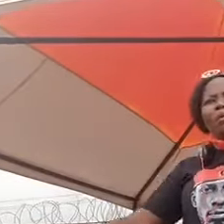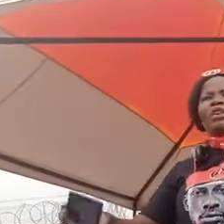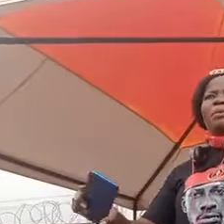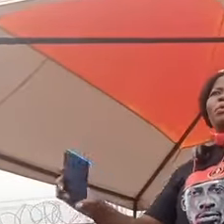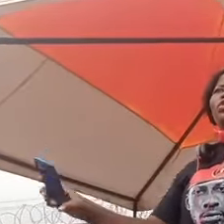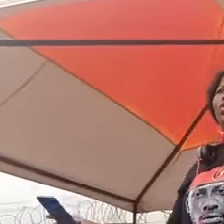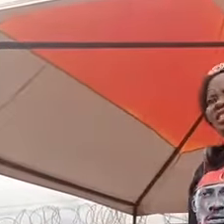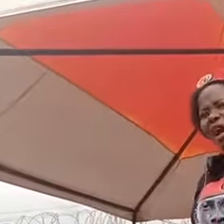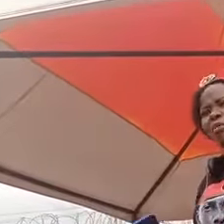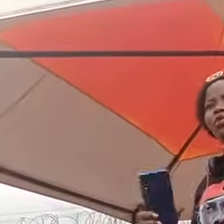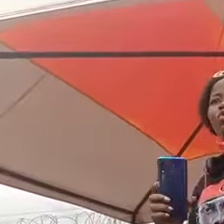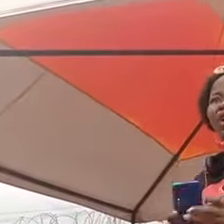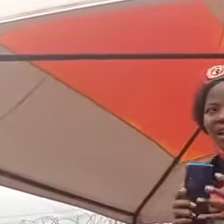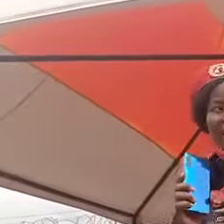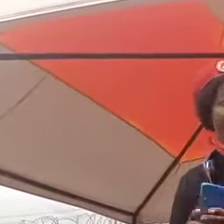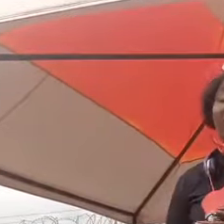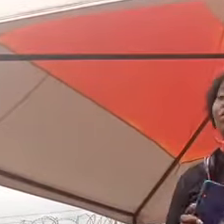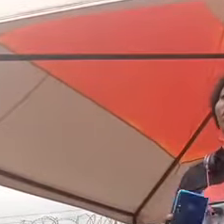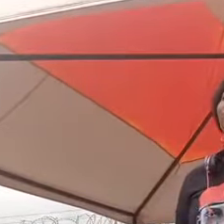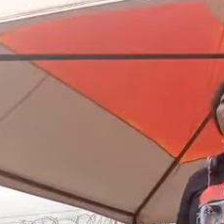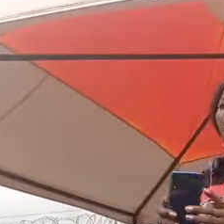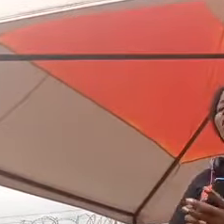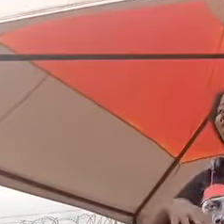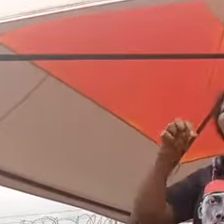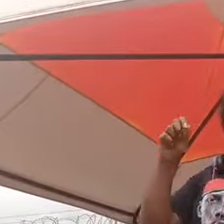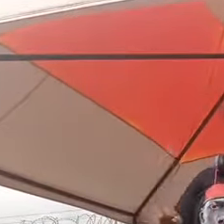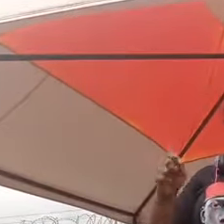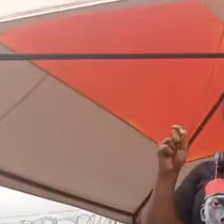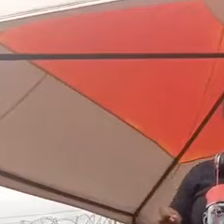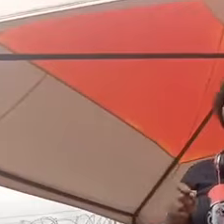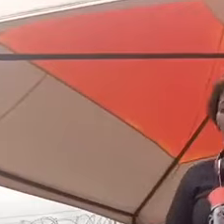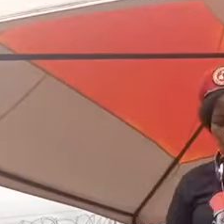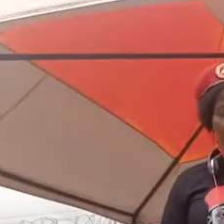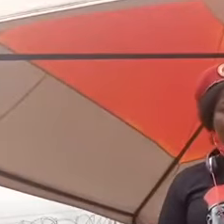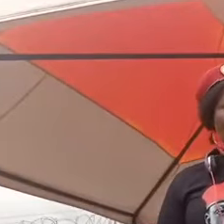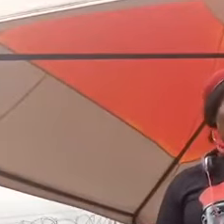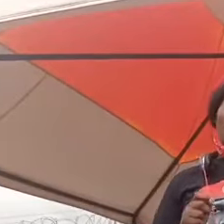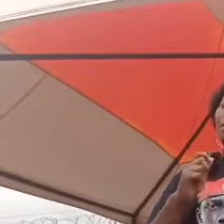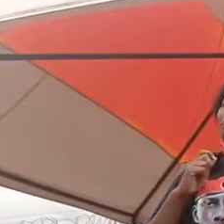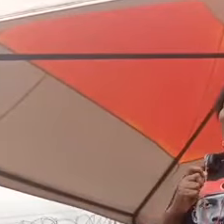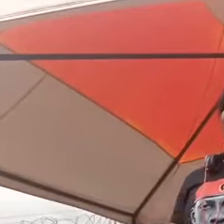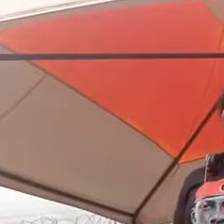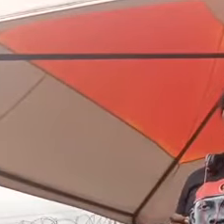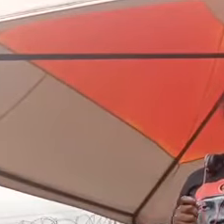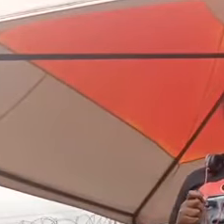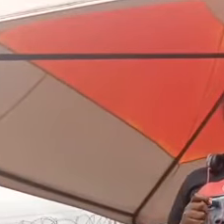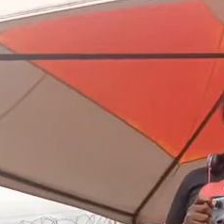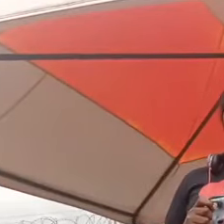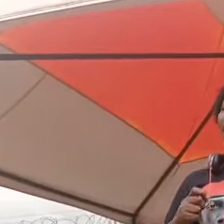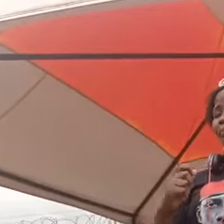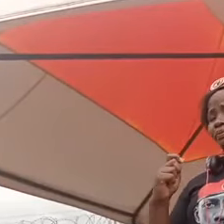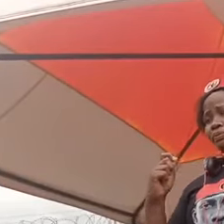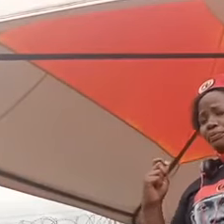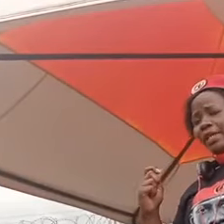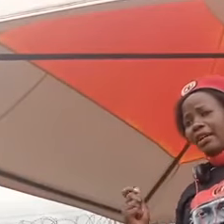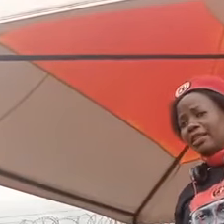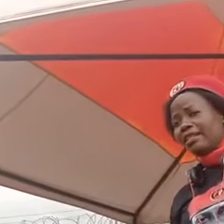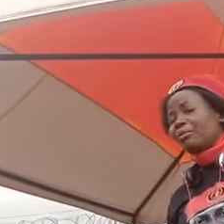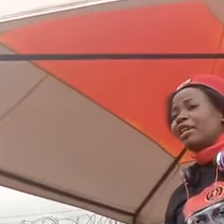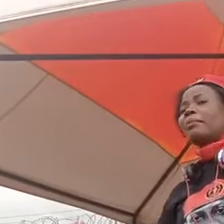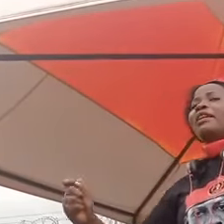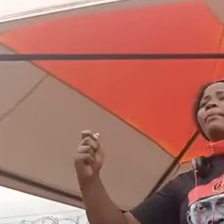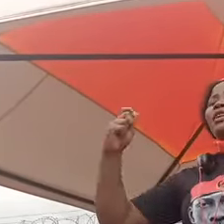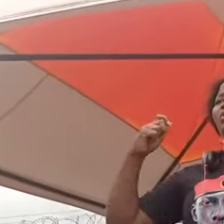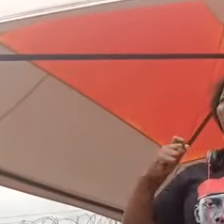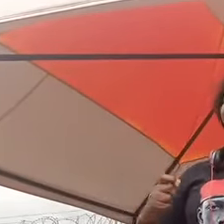Ebyo byonna bye mutuyisaamu okutukangakanga tuve ku mulamwa tetujja kukuvaako. So bannange tubakubiriza. Nti